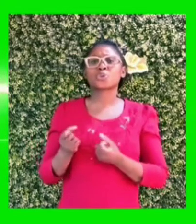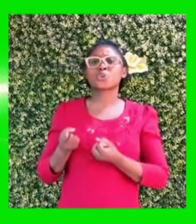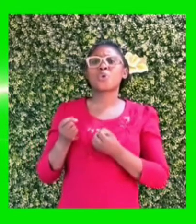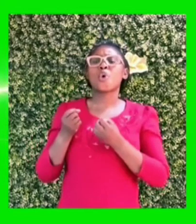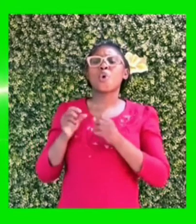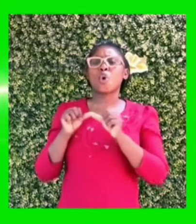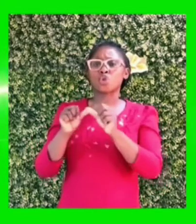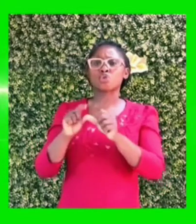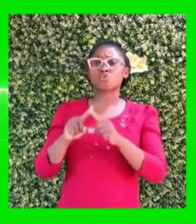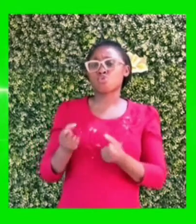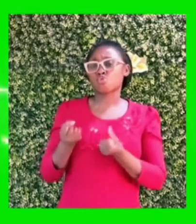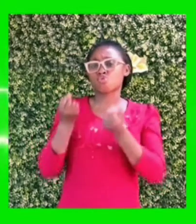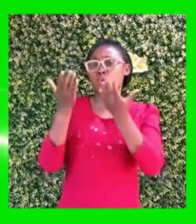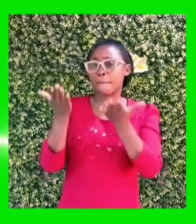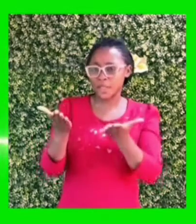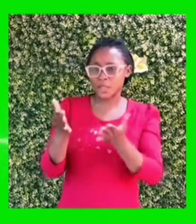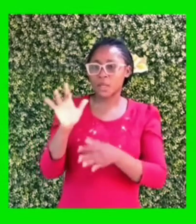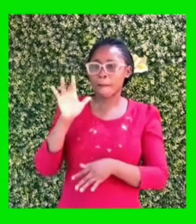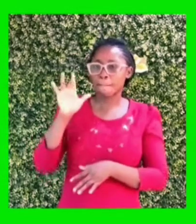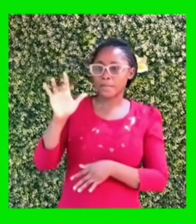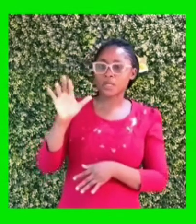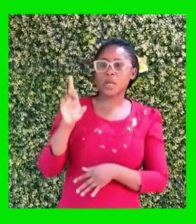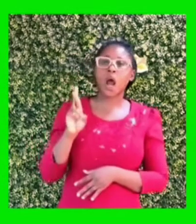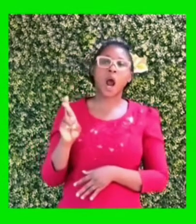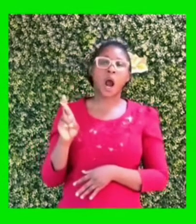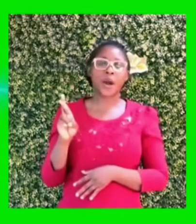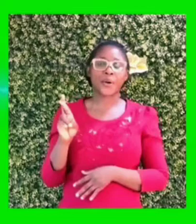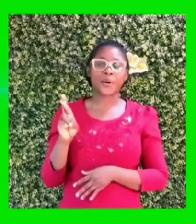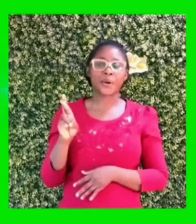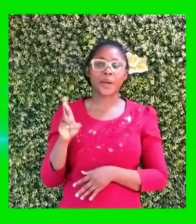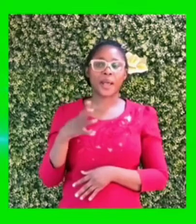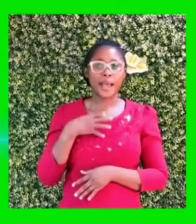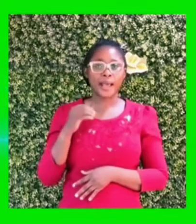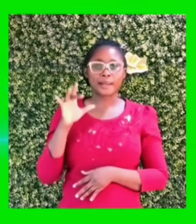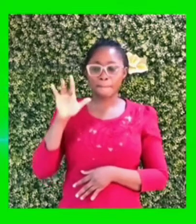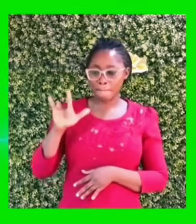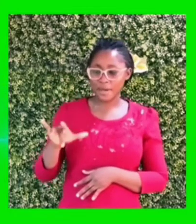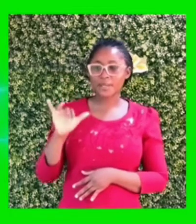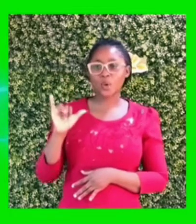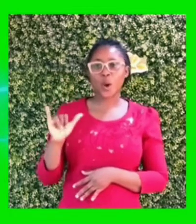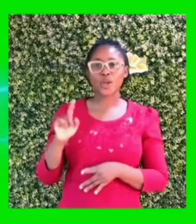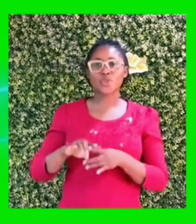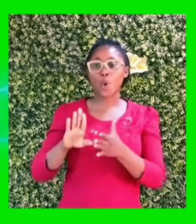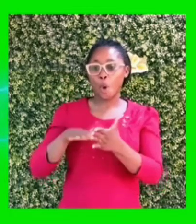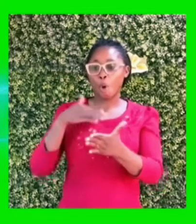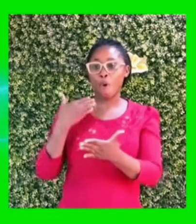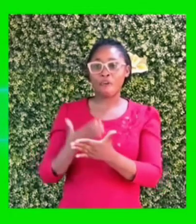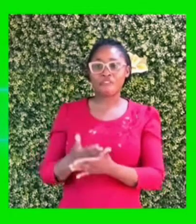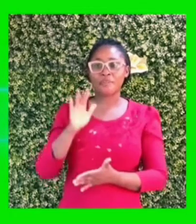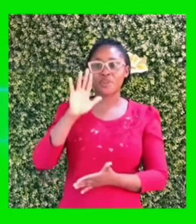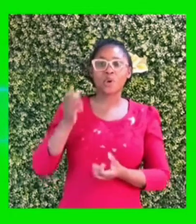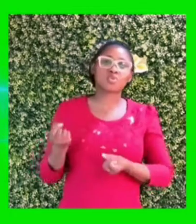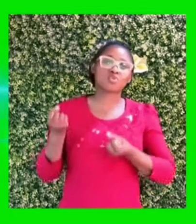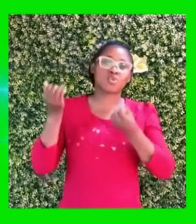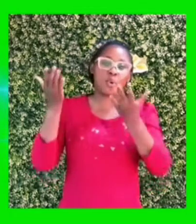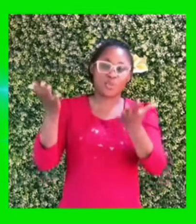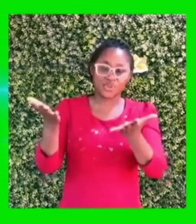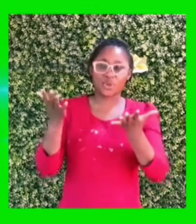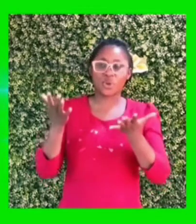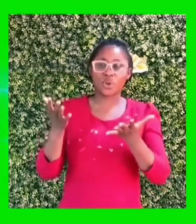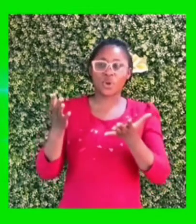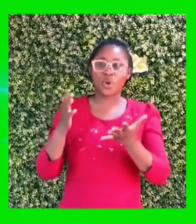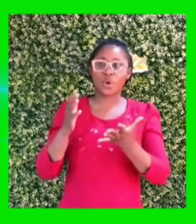intend to go further to submit, press R and press Y to confirm your submission.